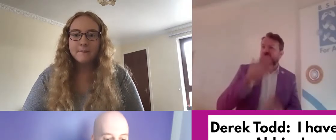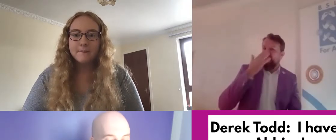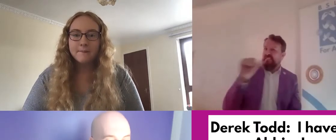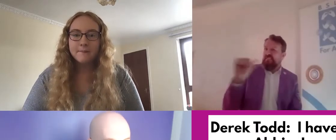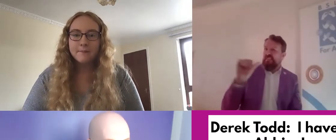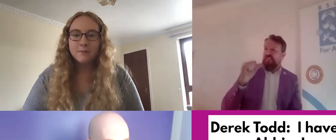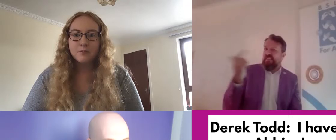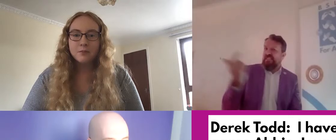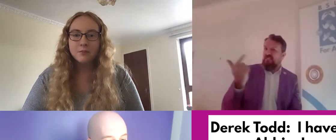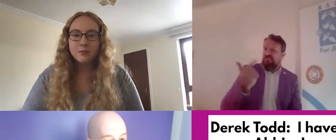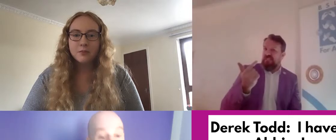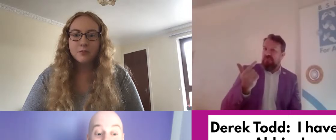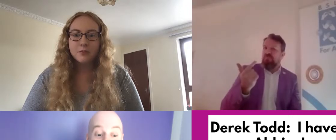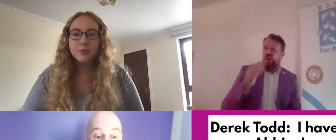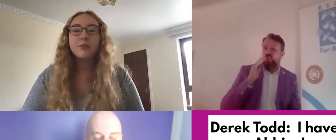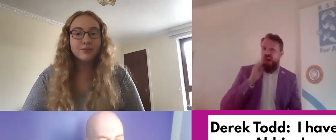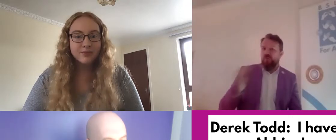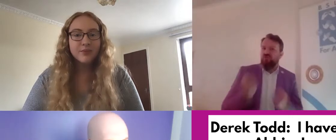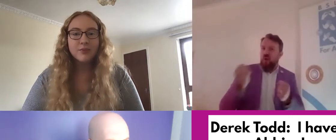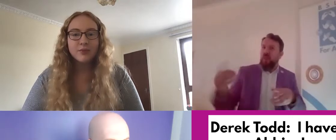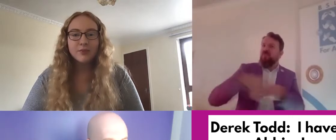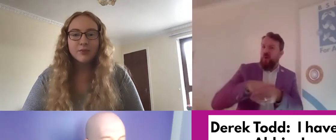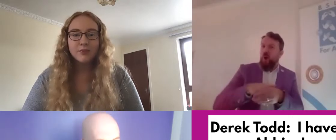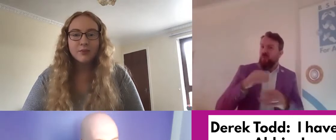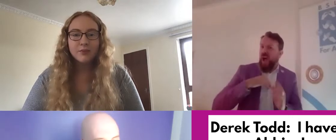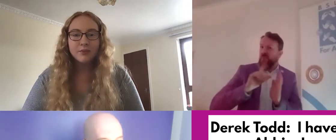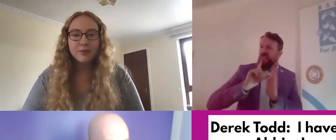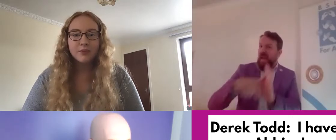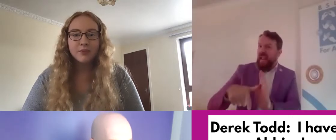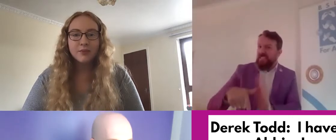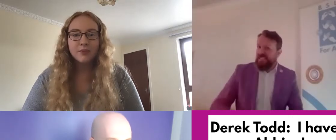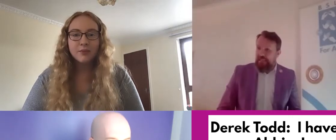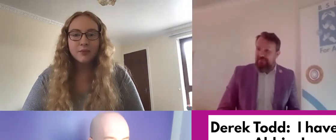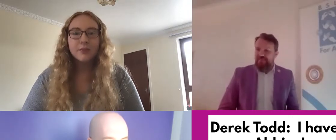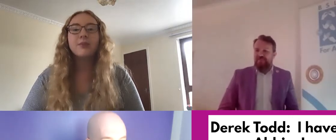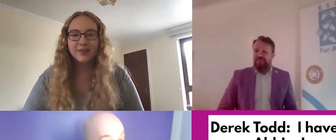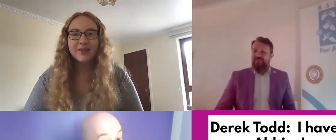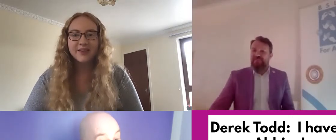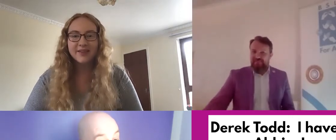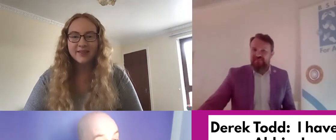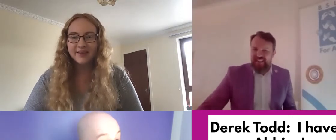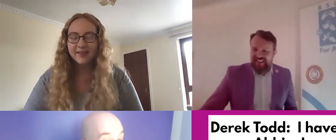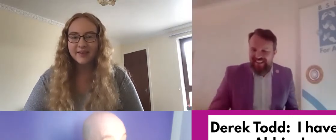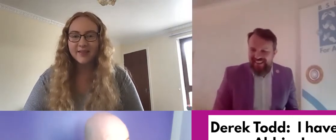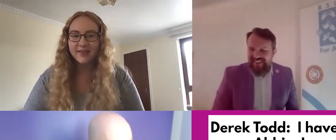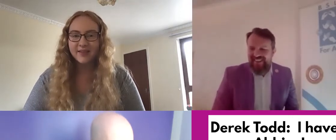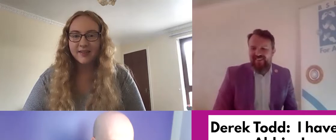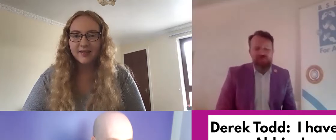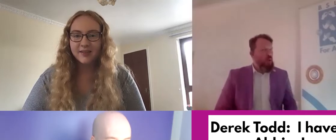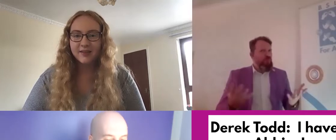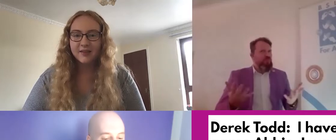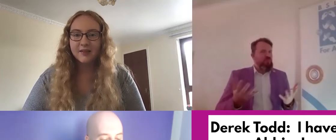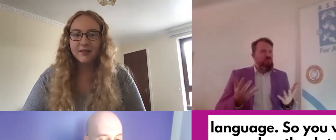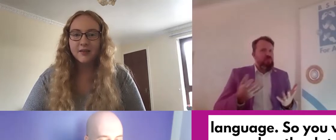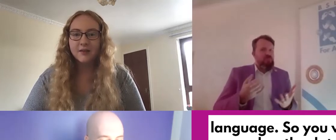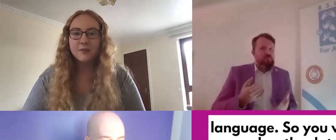I have to agree, Abbie, I was about 16 or 17 when I started to learn BSL, so I developed very late in terms of